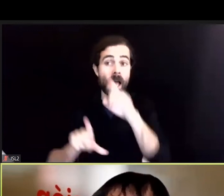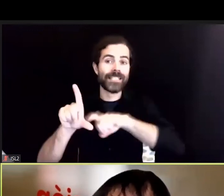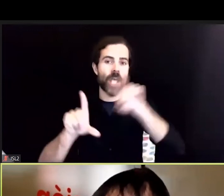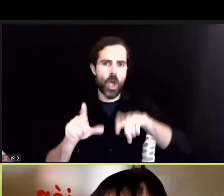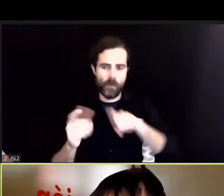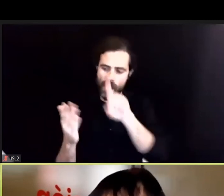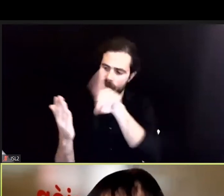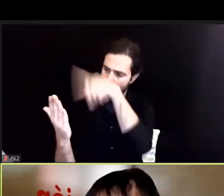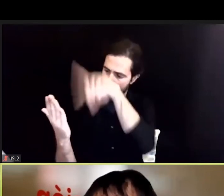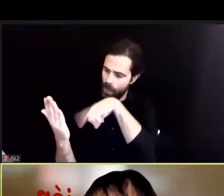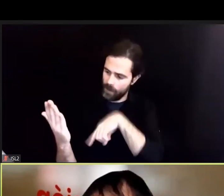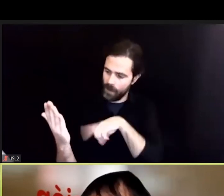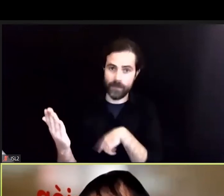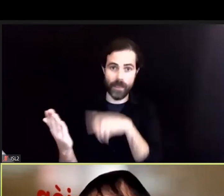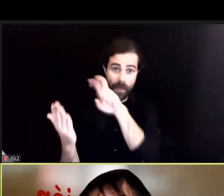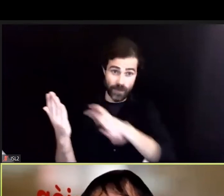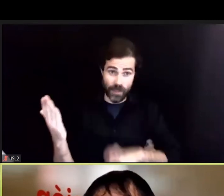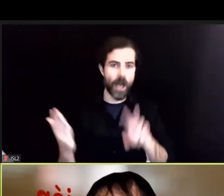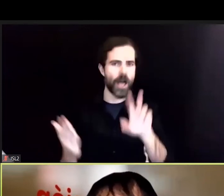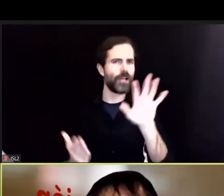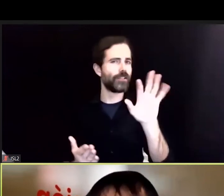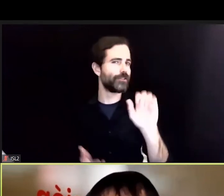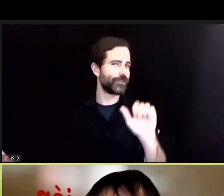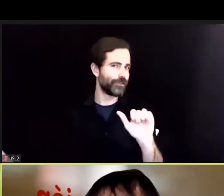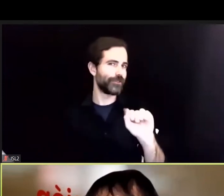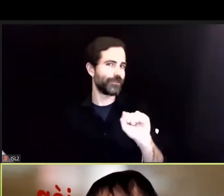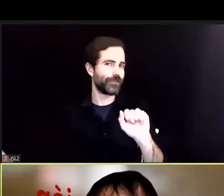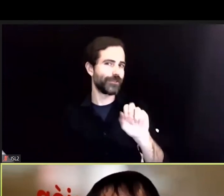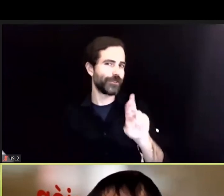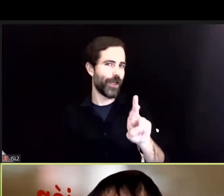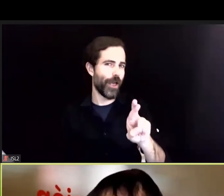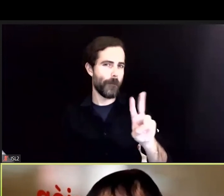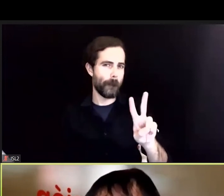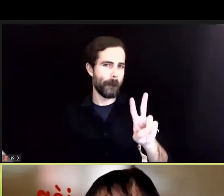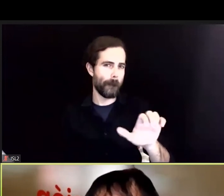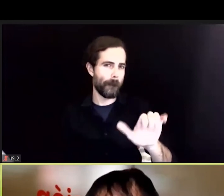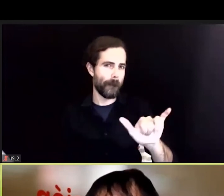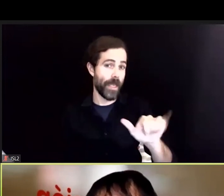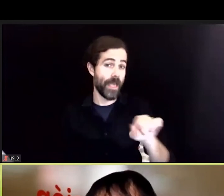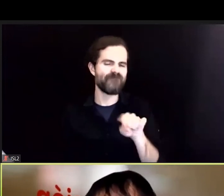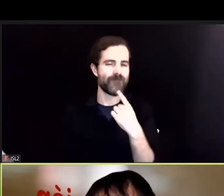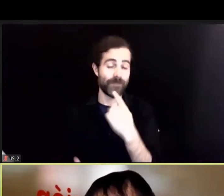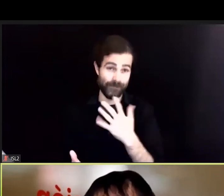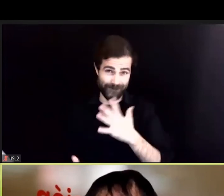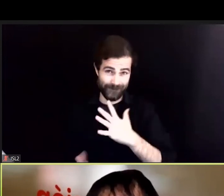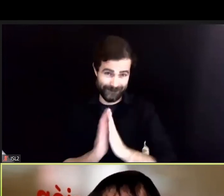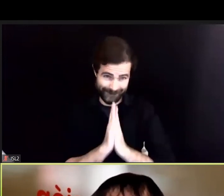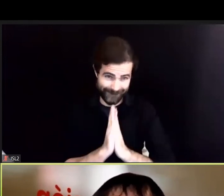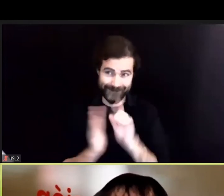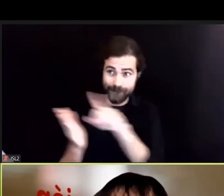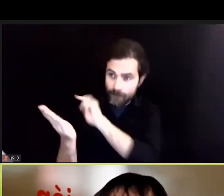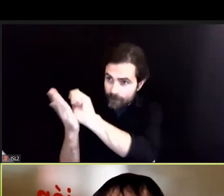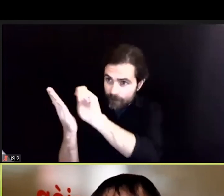improve the project. We want to know what are your needs and experiences of